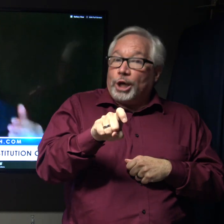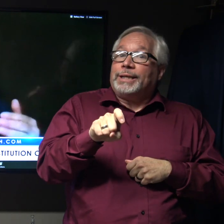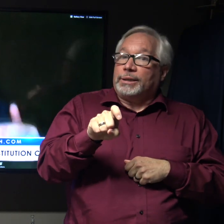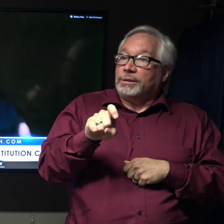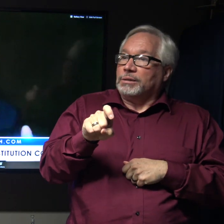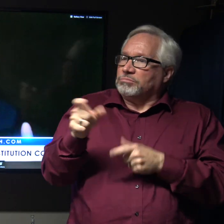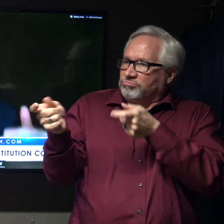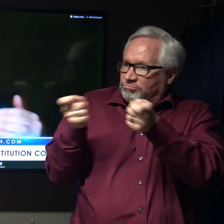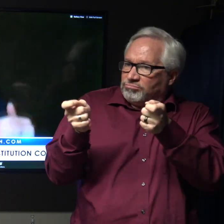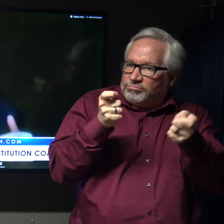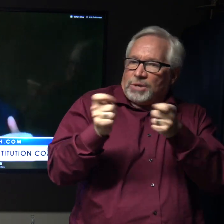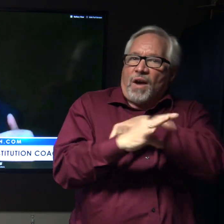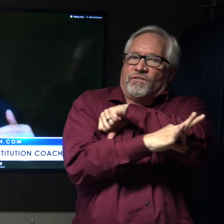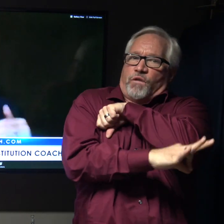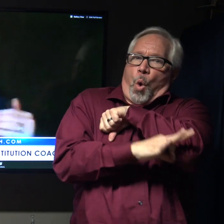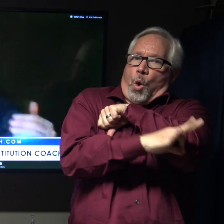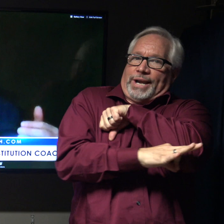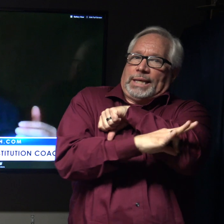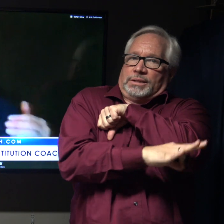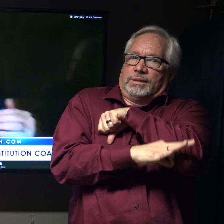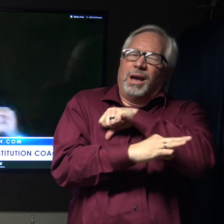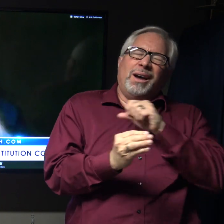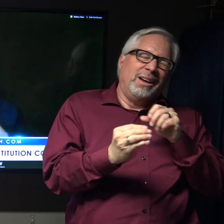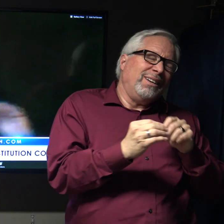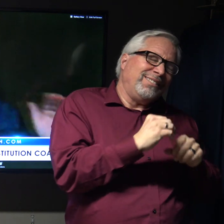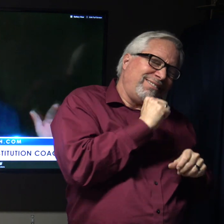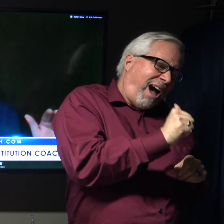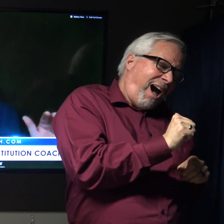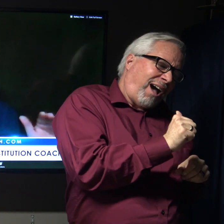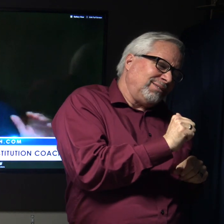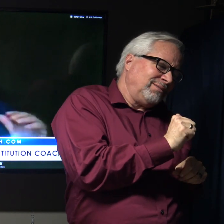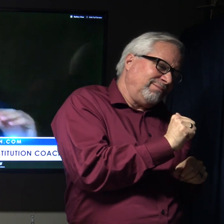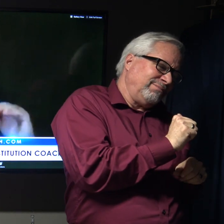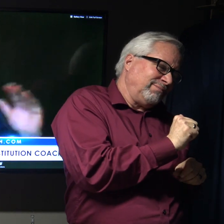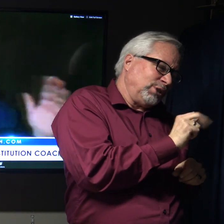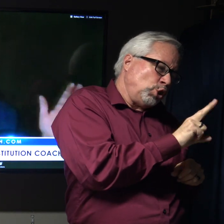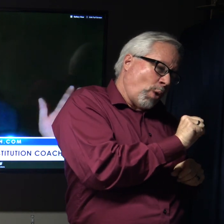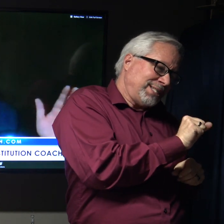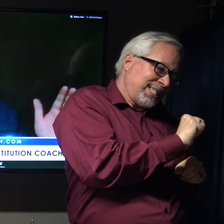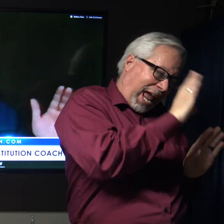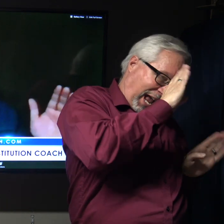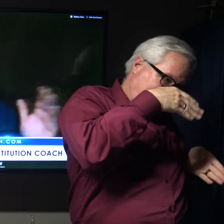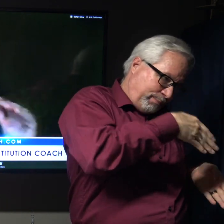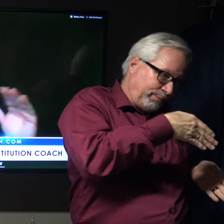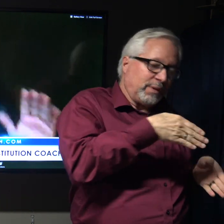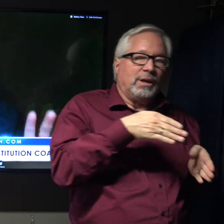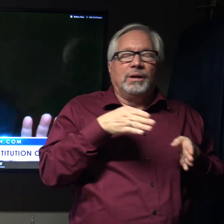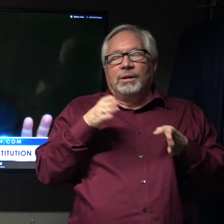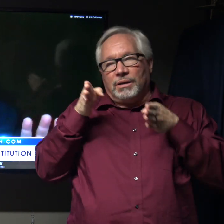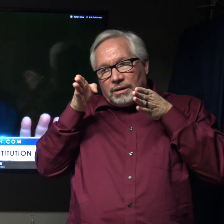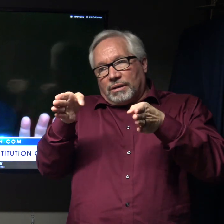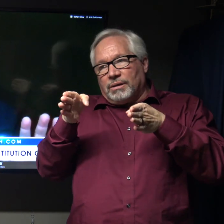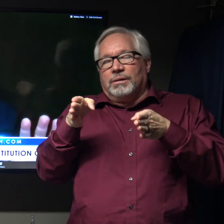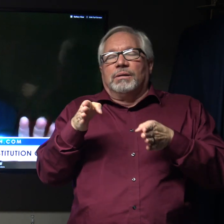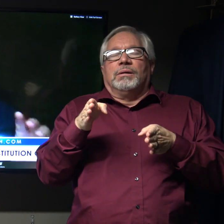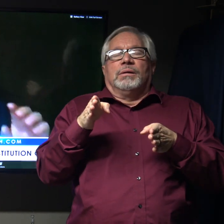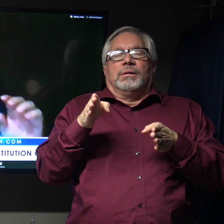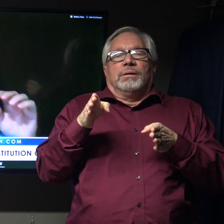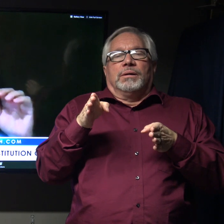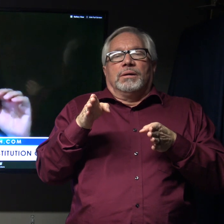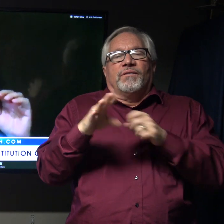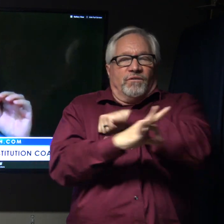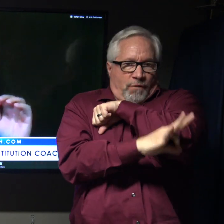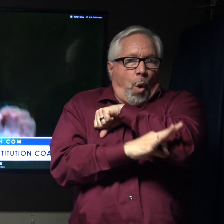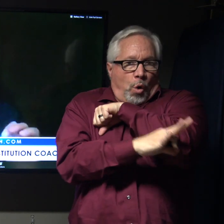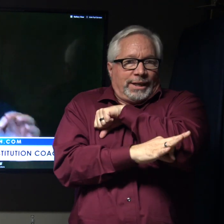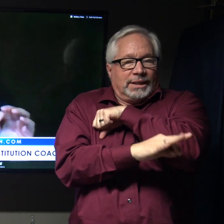the foreign relations around the country and foreign policy, not so much domestic. Now, granted, Biden's terrible on domestic, and we've got issues that, you know, gun control and all kinds